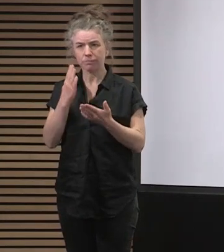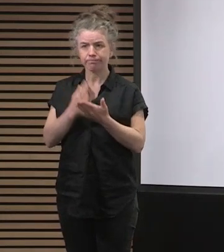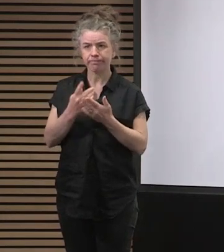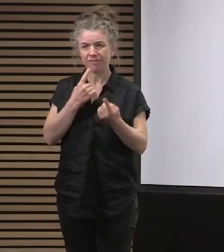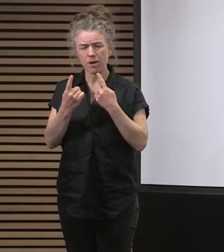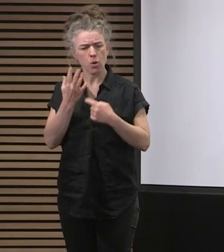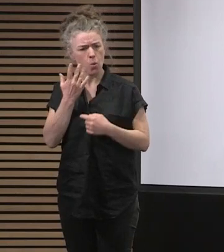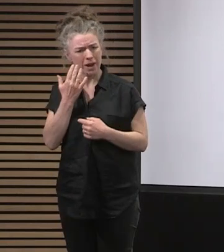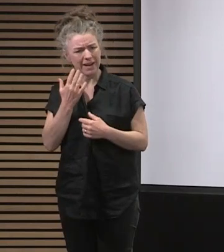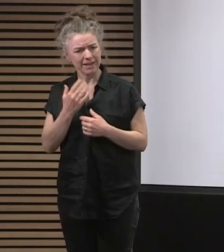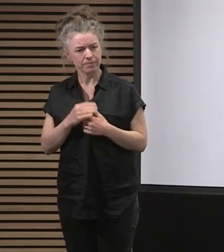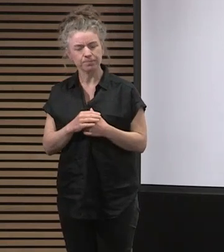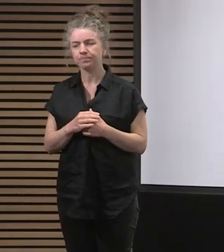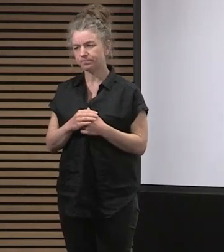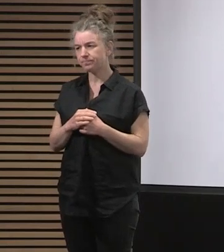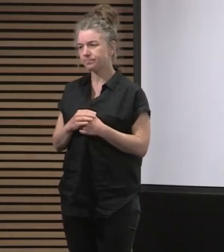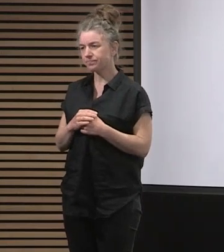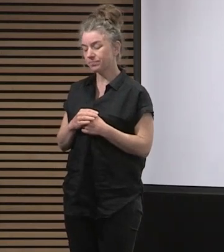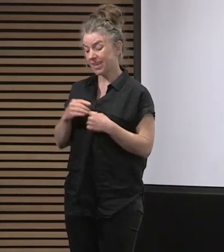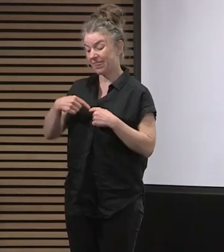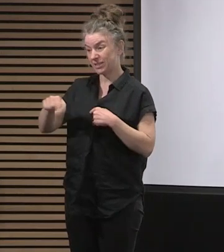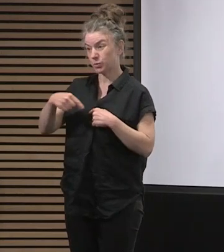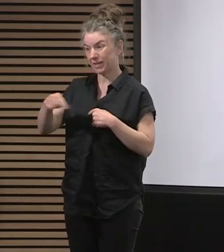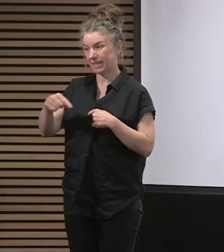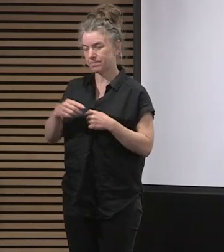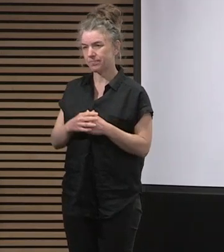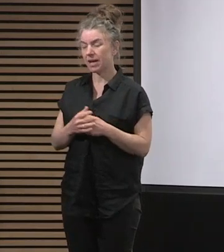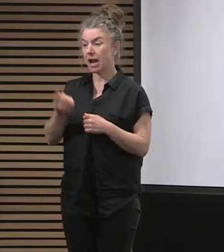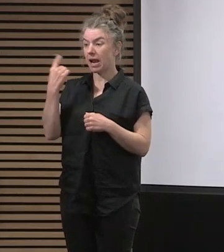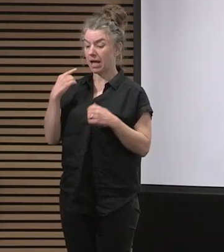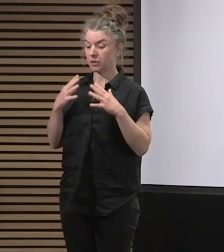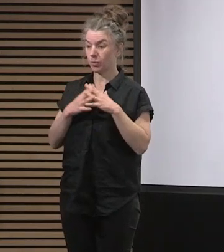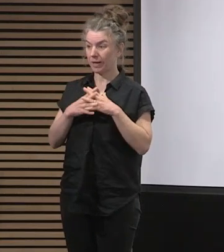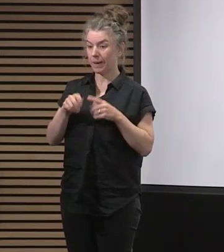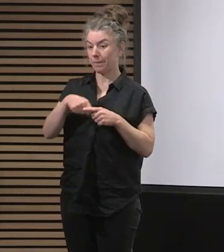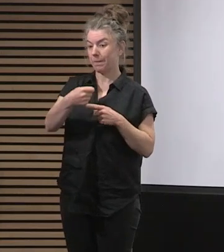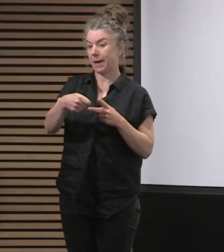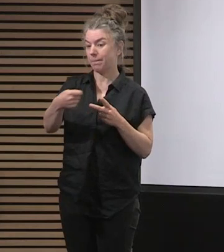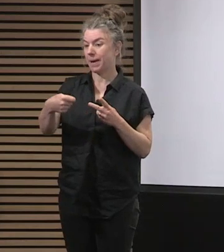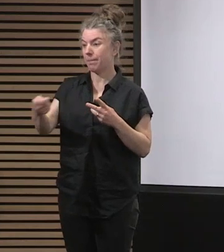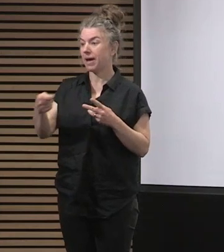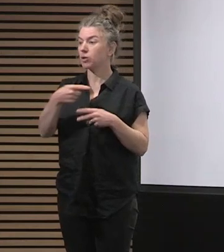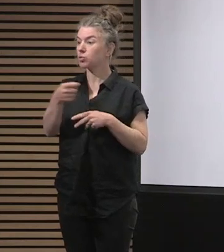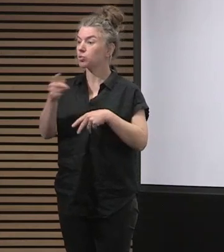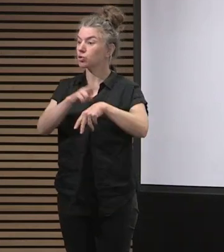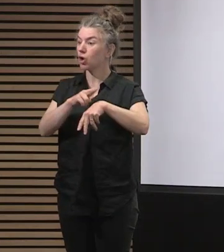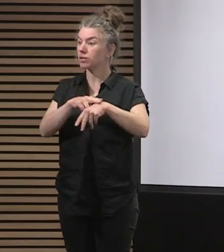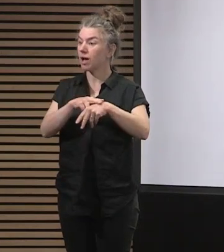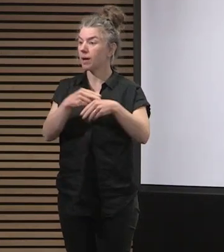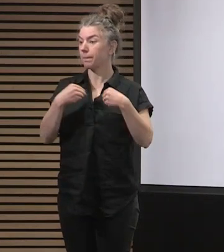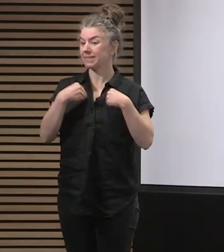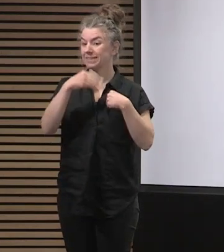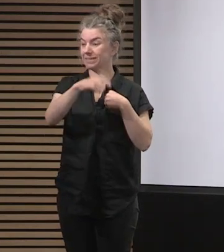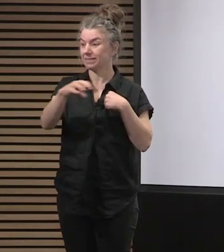this week, there was some certainty last week where the first announcement and the first payment out to general practices was provided. There